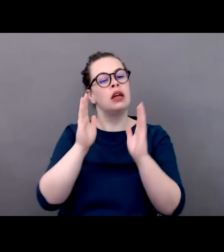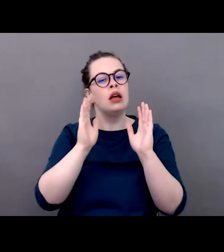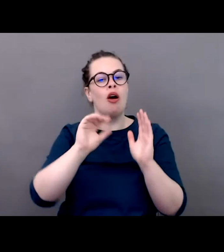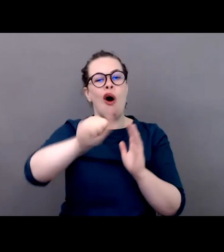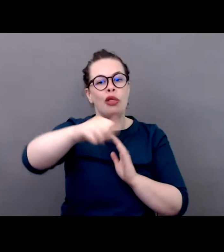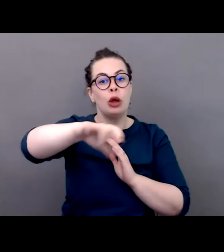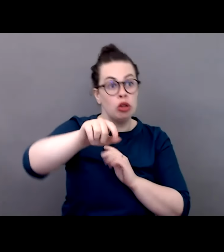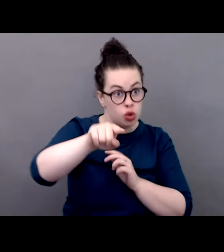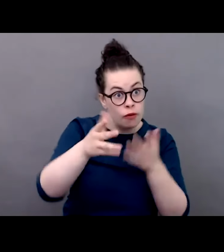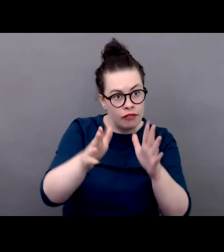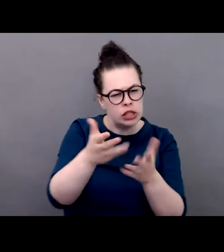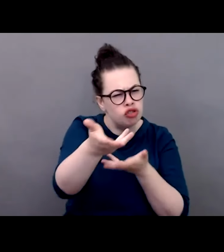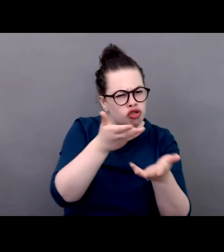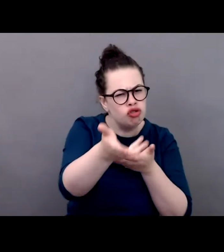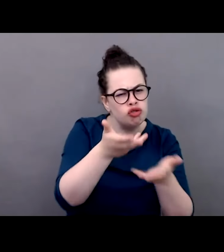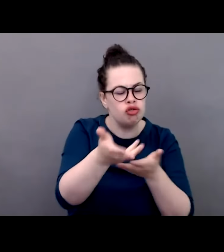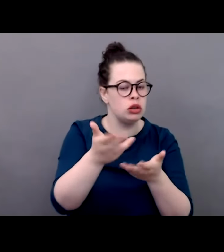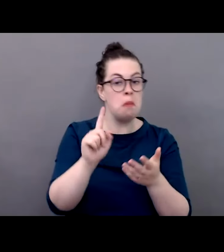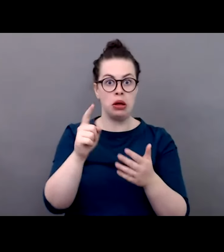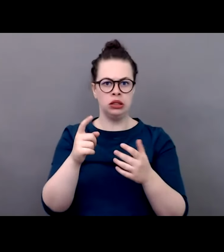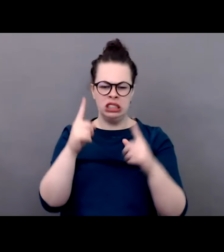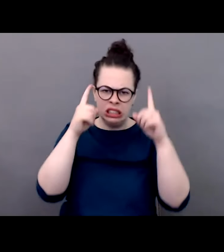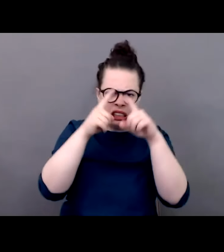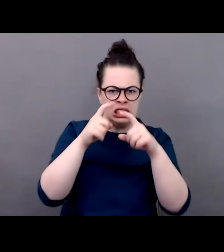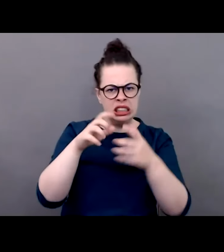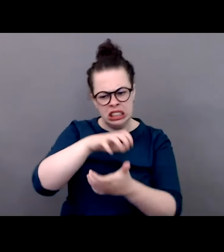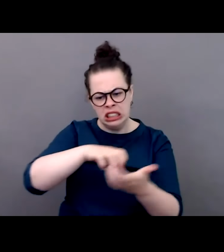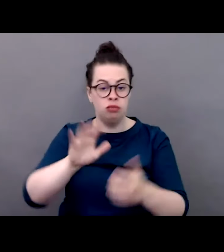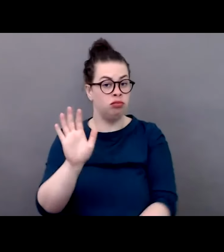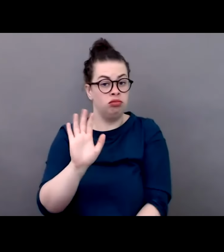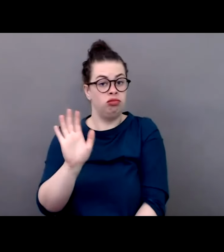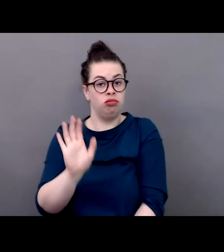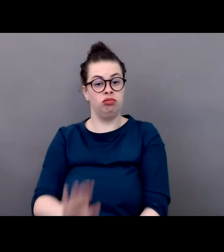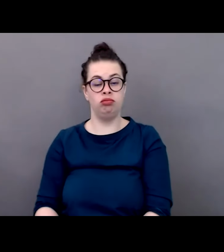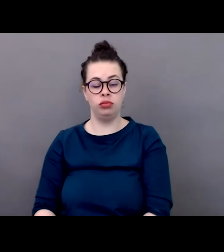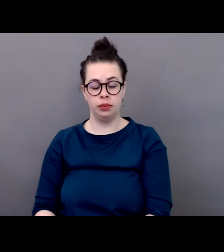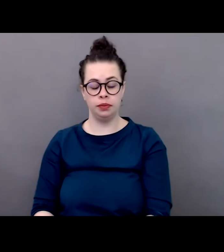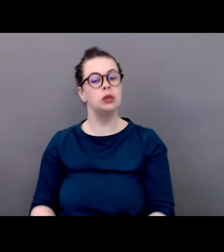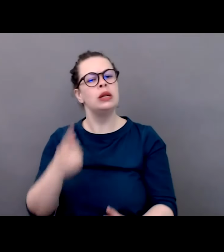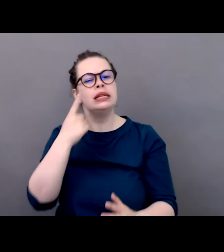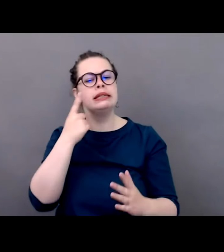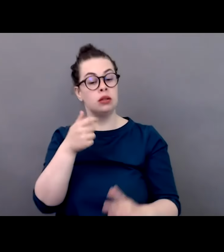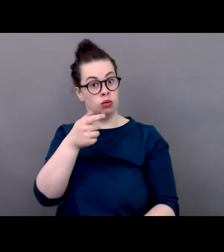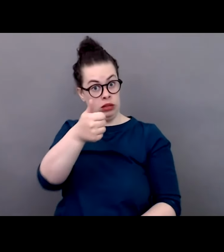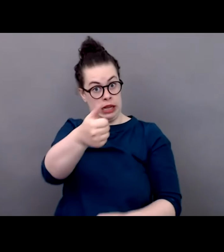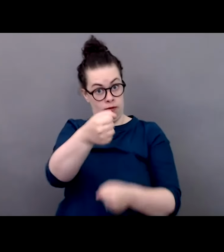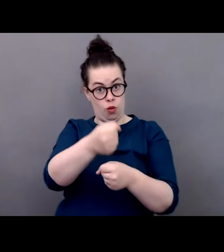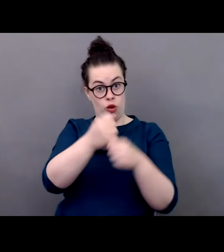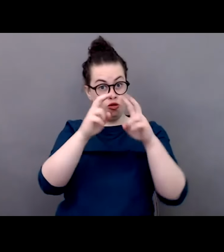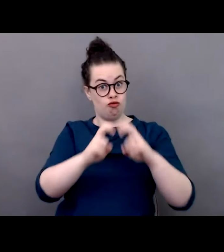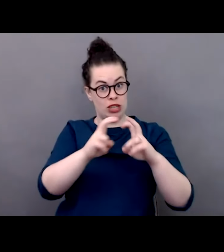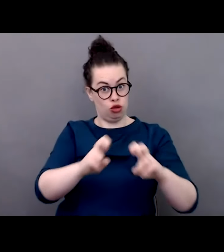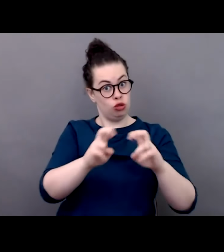part. So let's see how specifically, as a researcher, you can be involved. I already mentioned